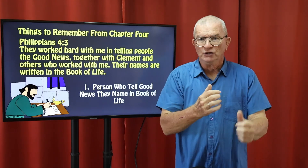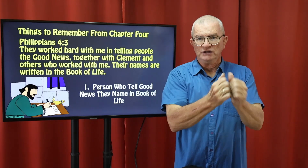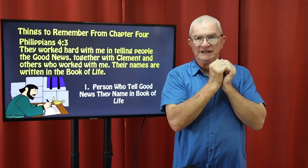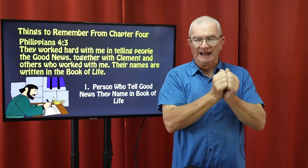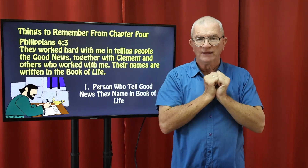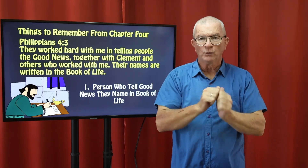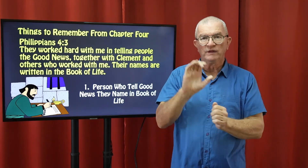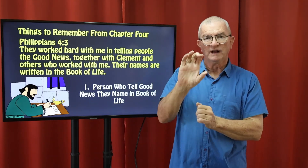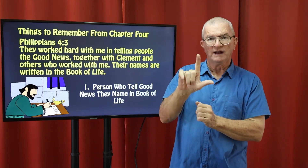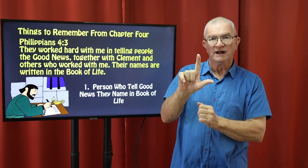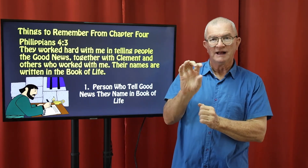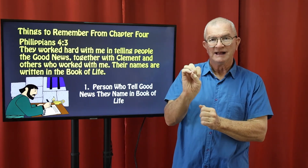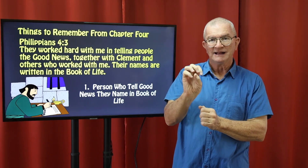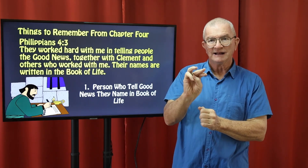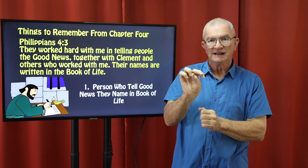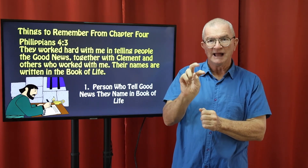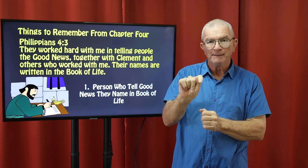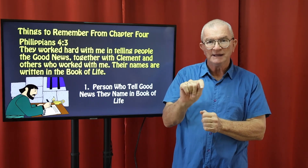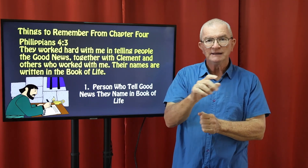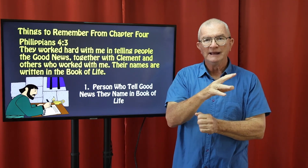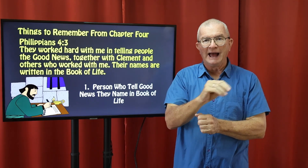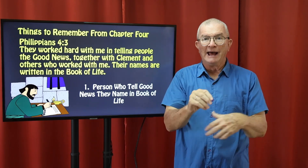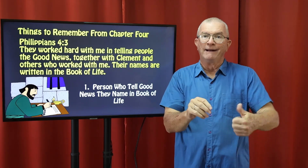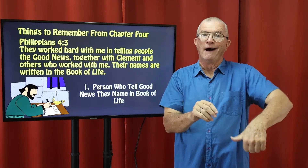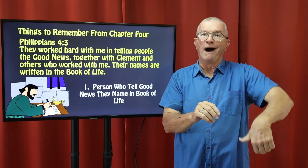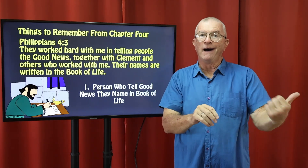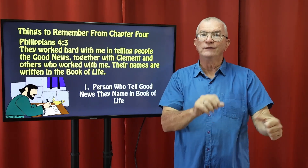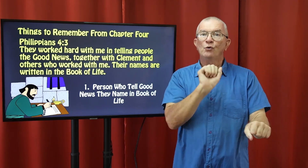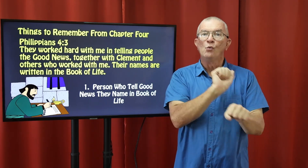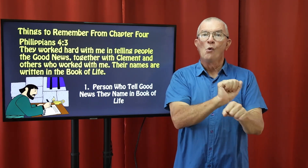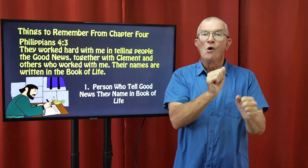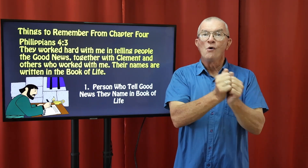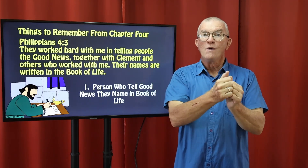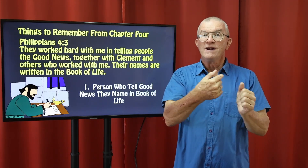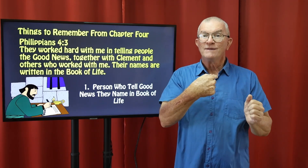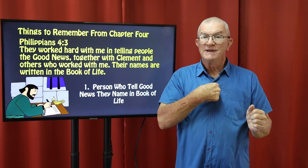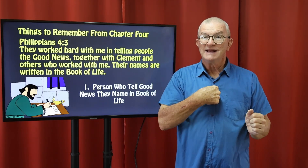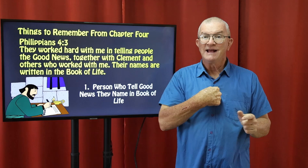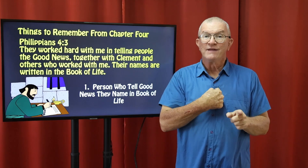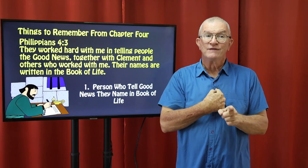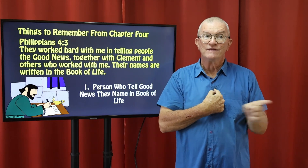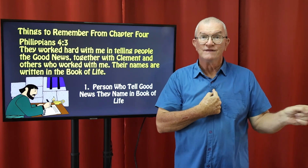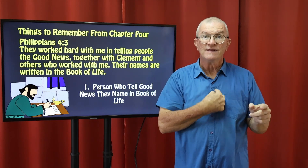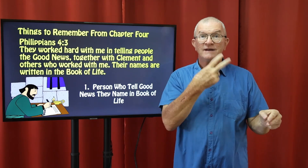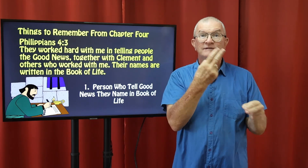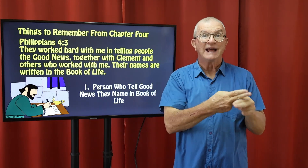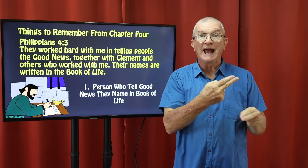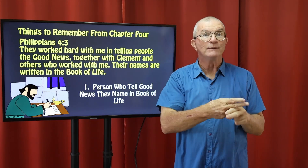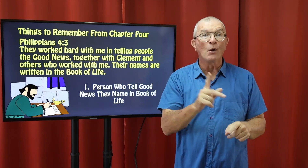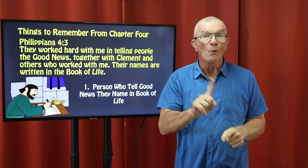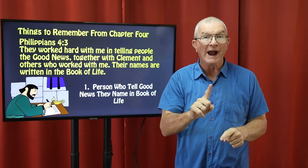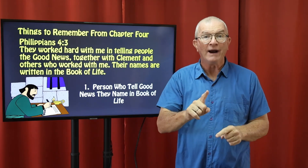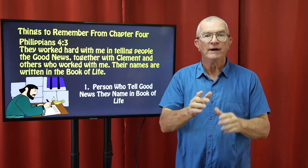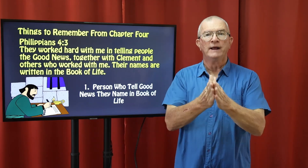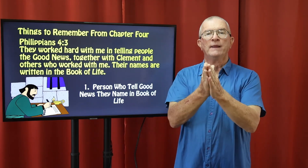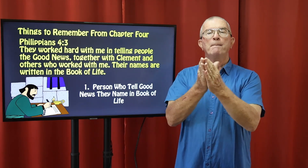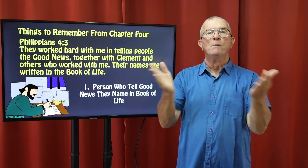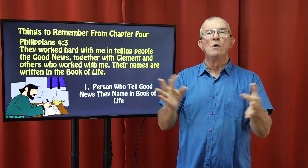news, together with Clement and others who worked with me. Their names are written